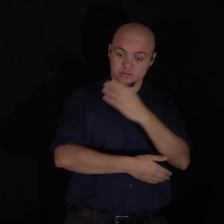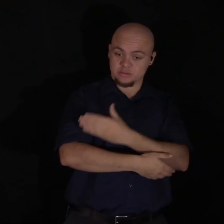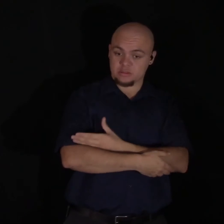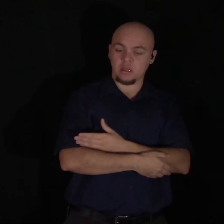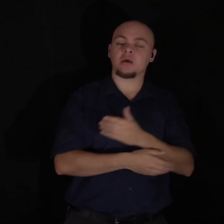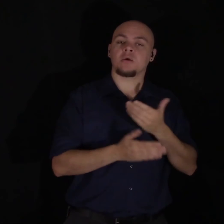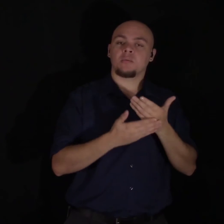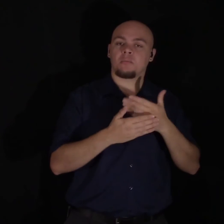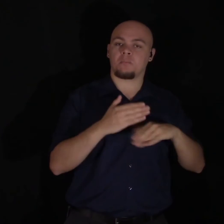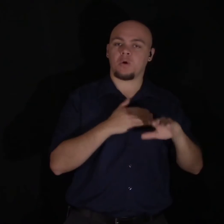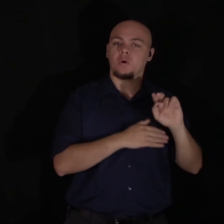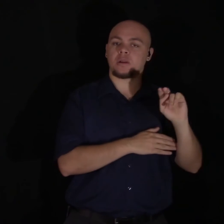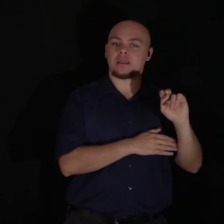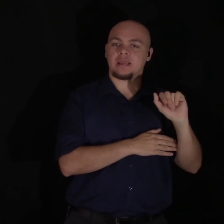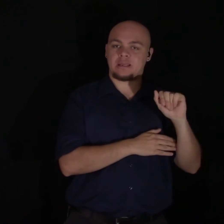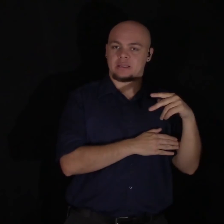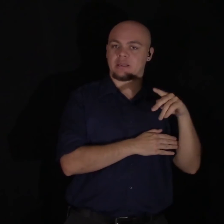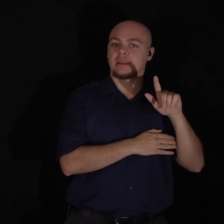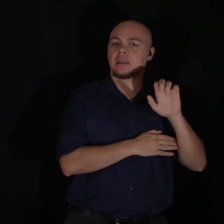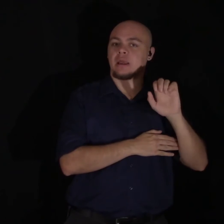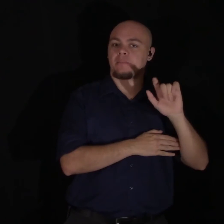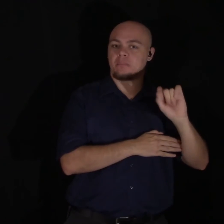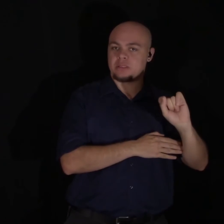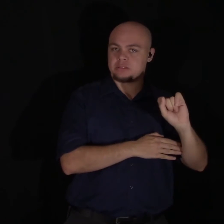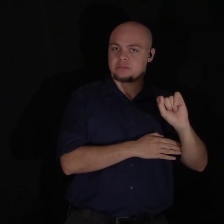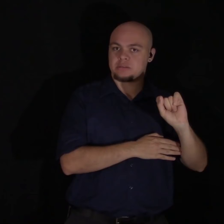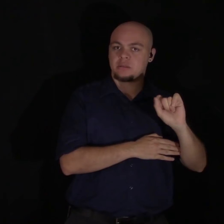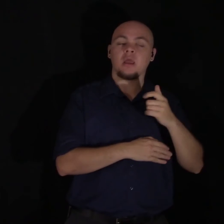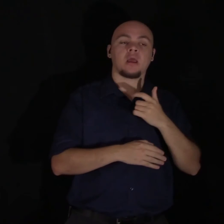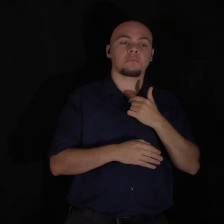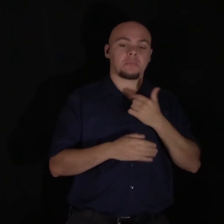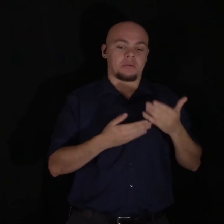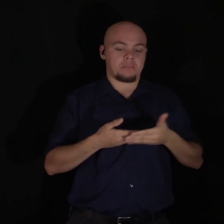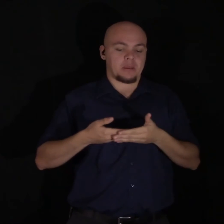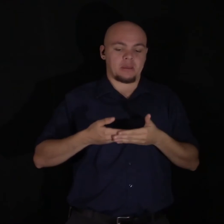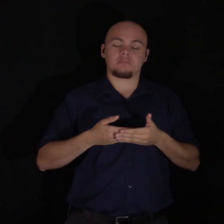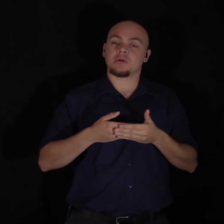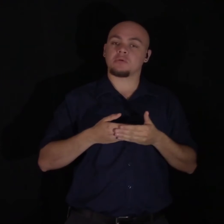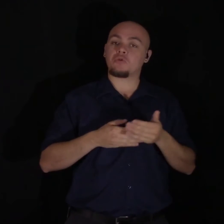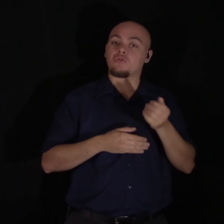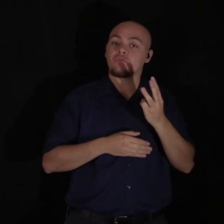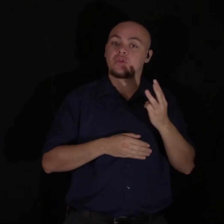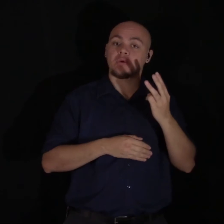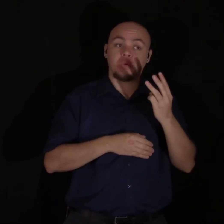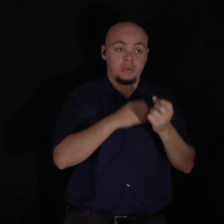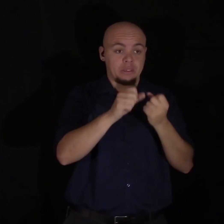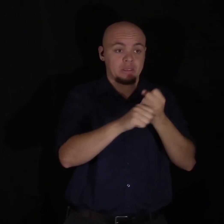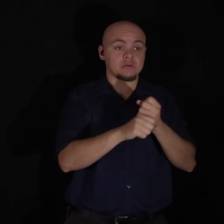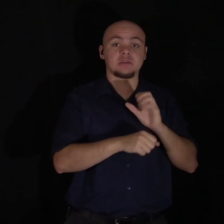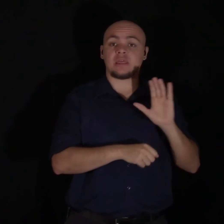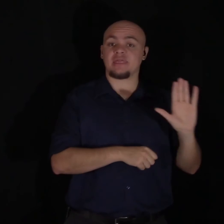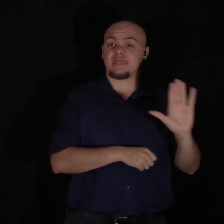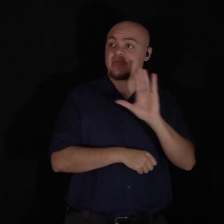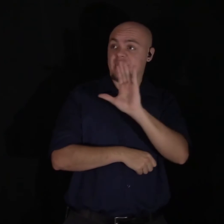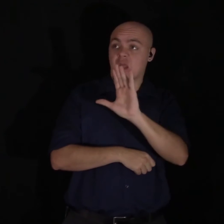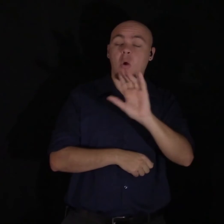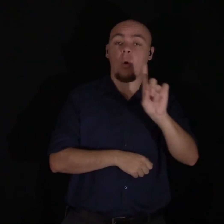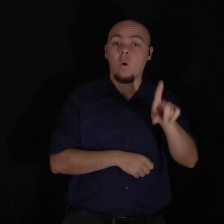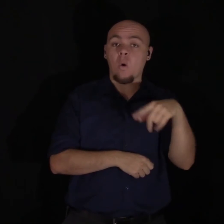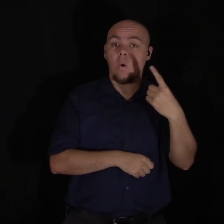infant accompanied them in their rambles. I remained for several years their only child. Much as they were attached to each